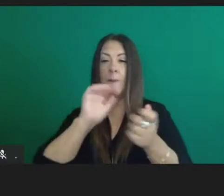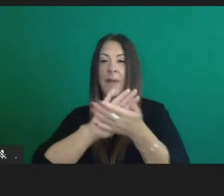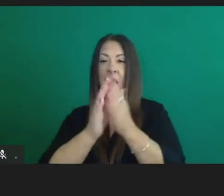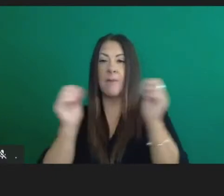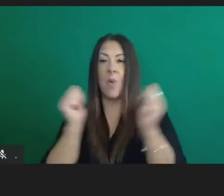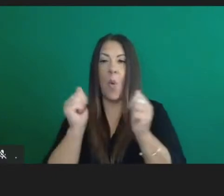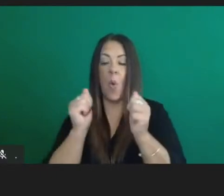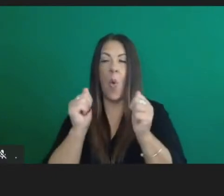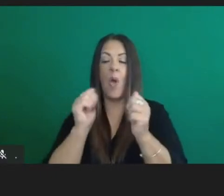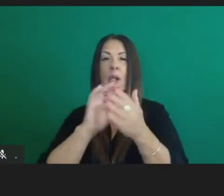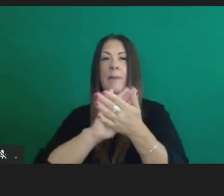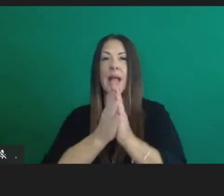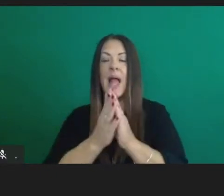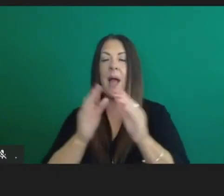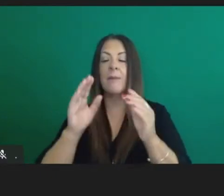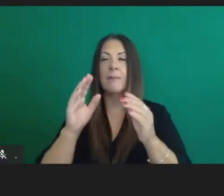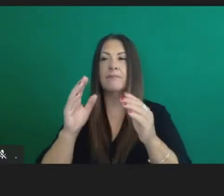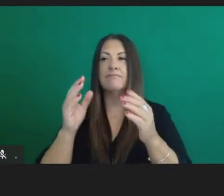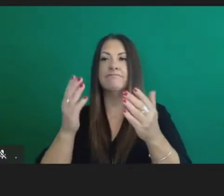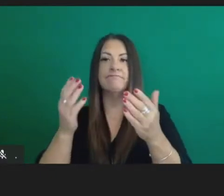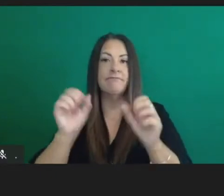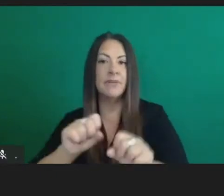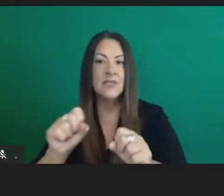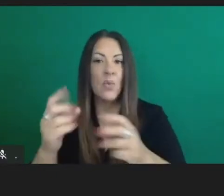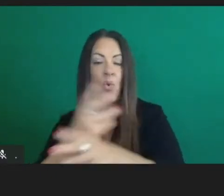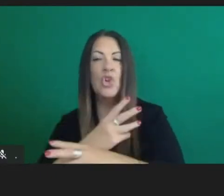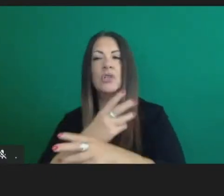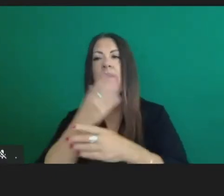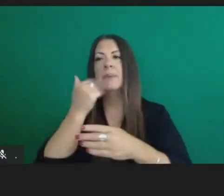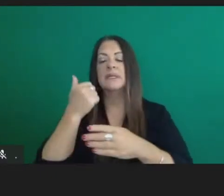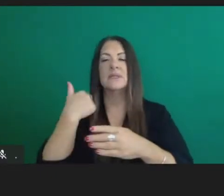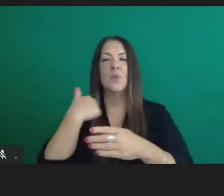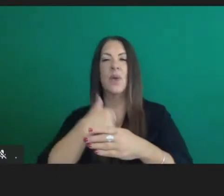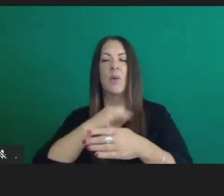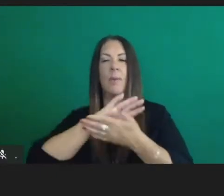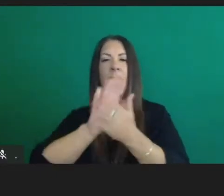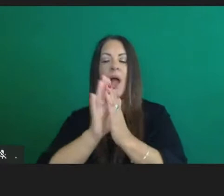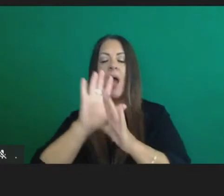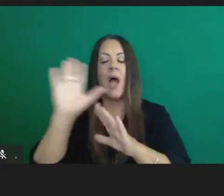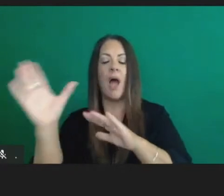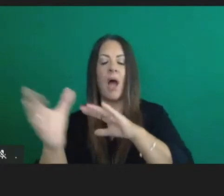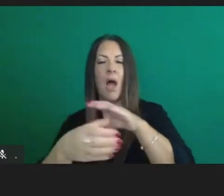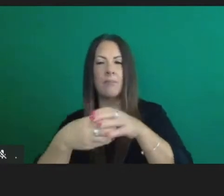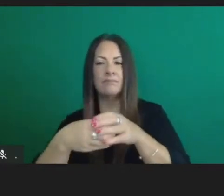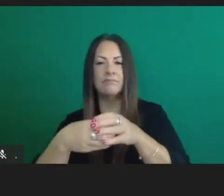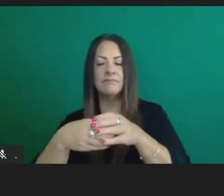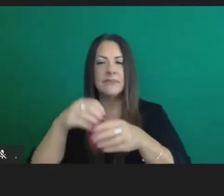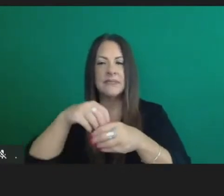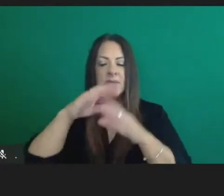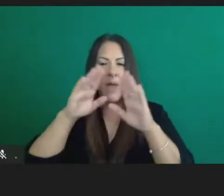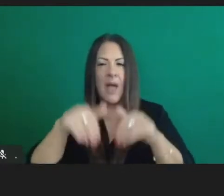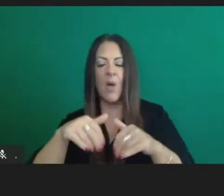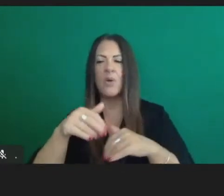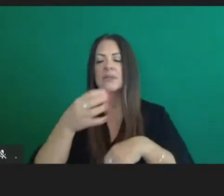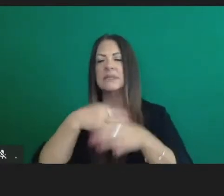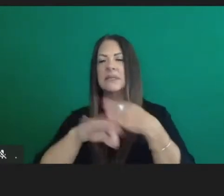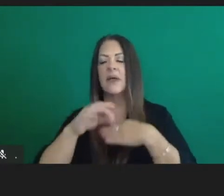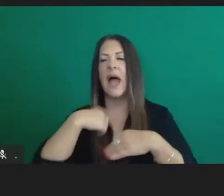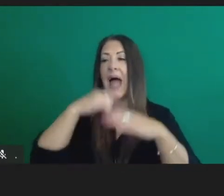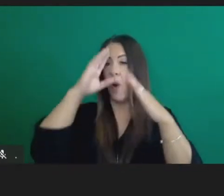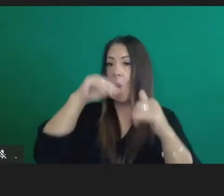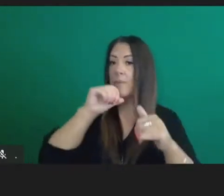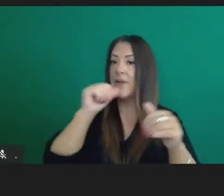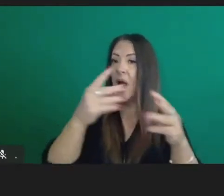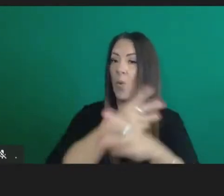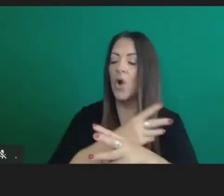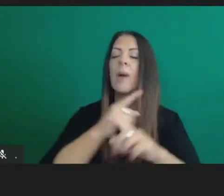on every other state. I'm not sure all of their approaches, but I do know what we're seeing here is what we hope to maintain. All of